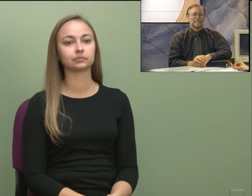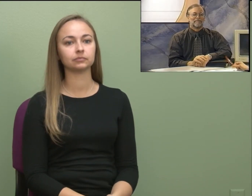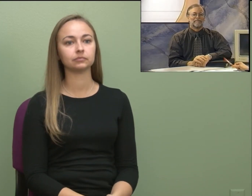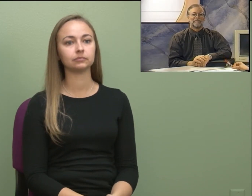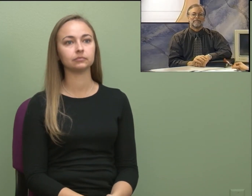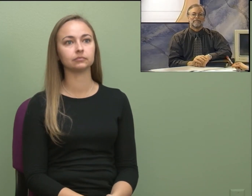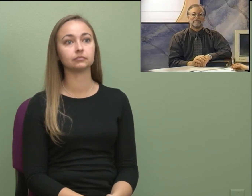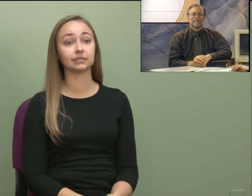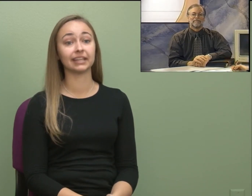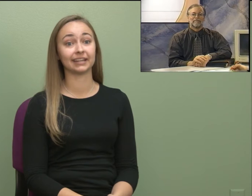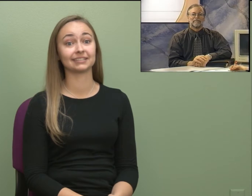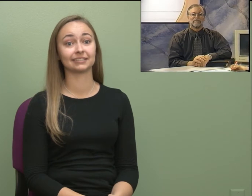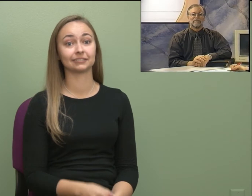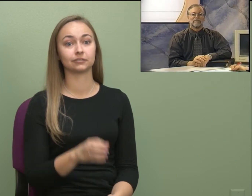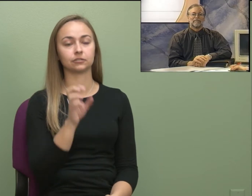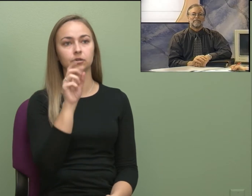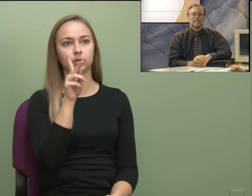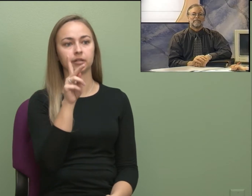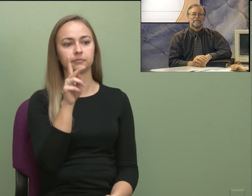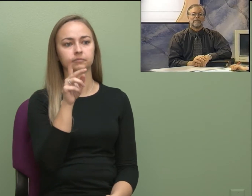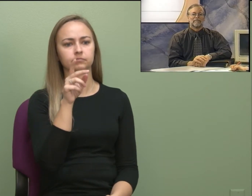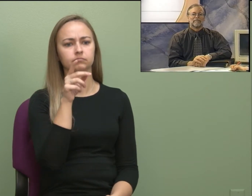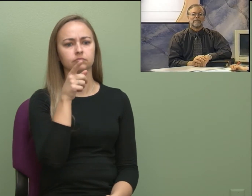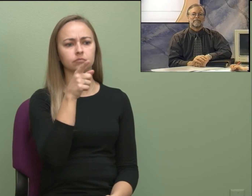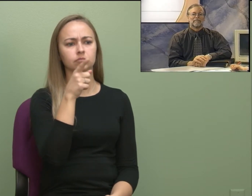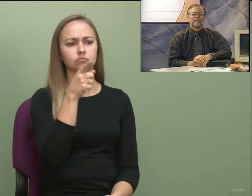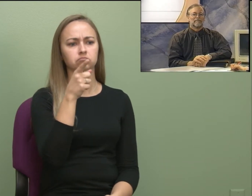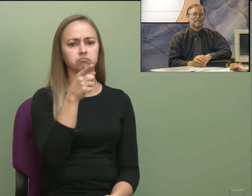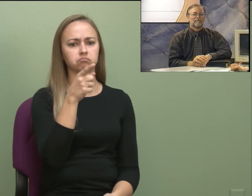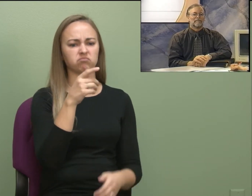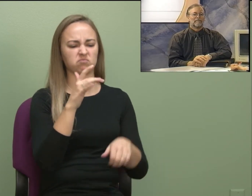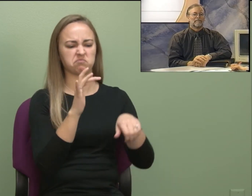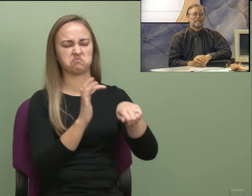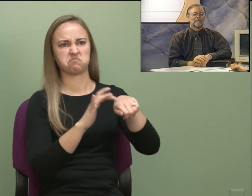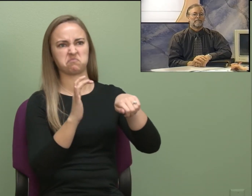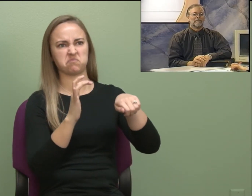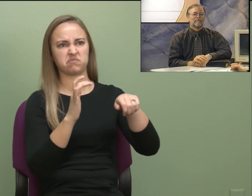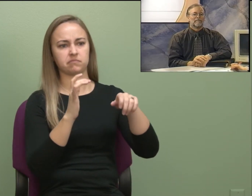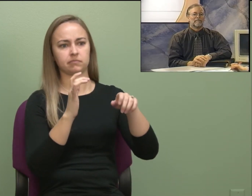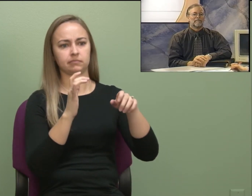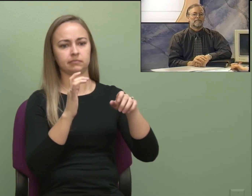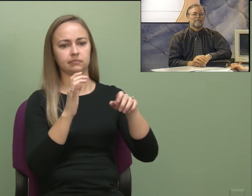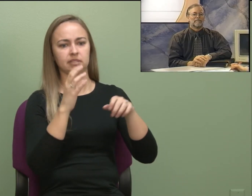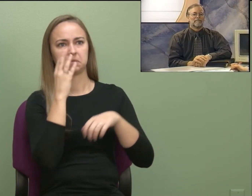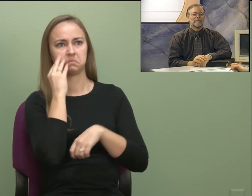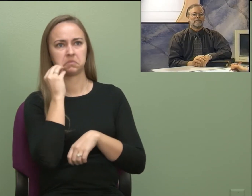Okay, have you ever gone through one of these evaluations before, working under the state of Utah?